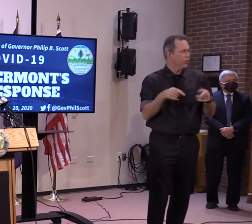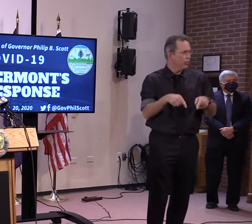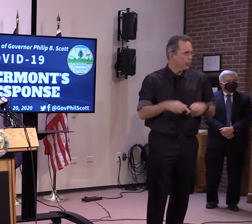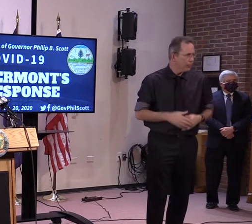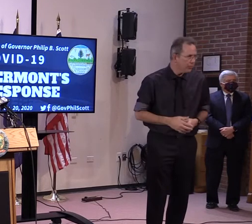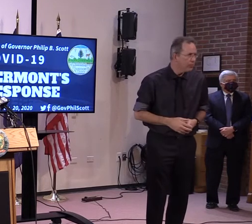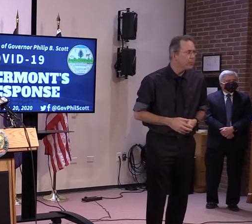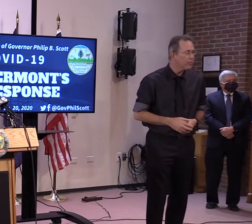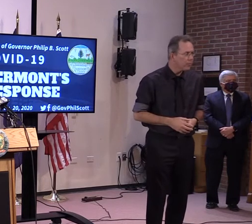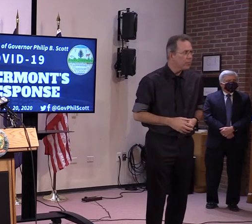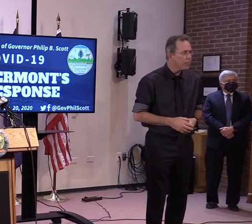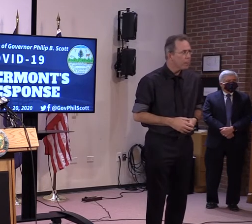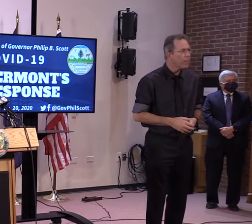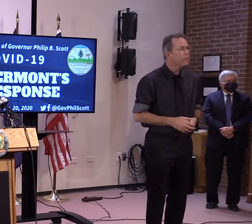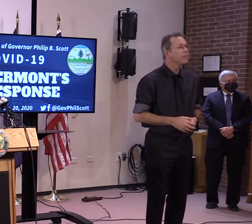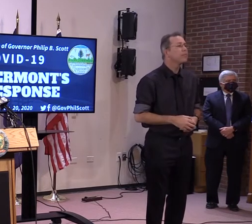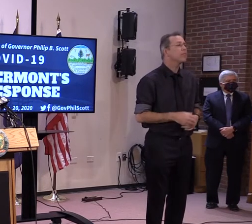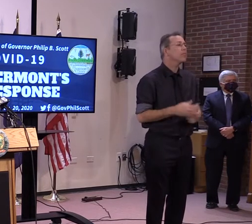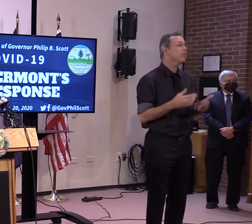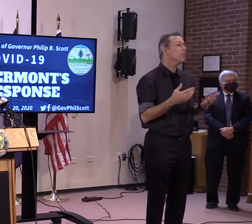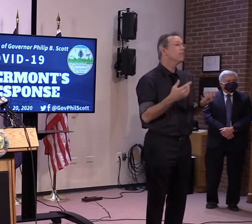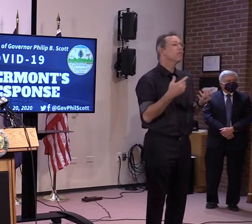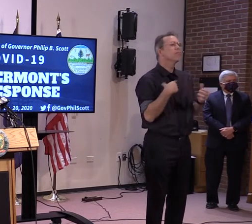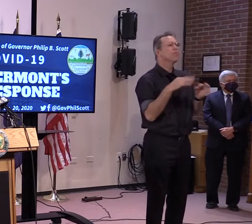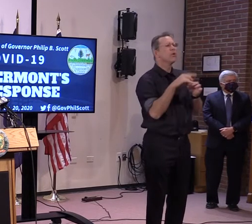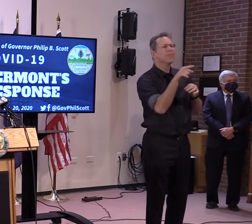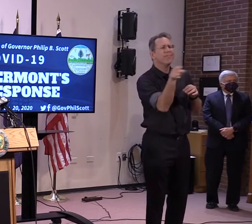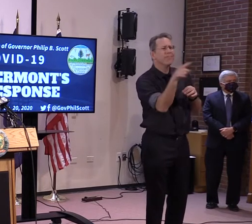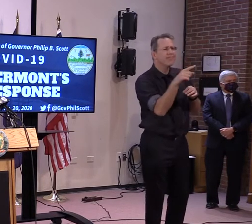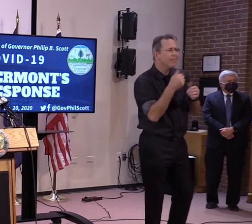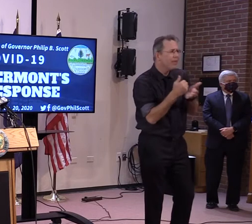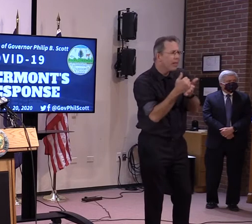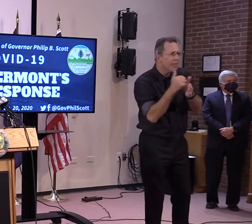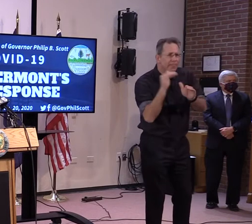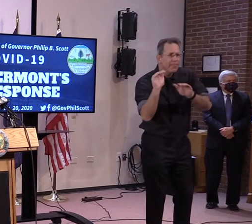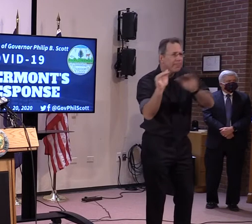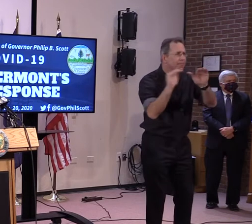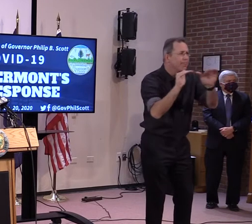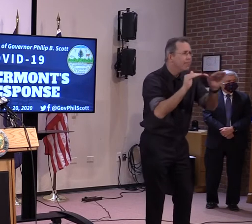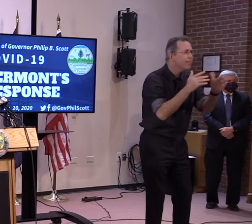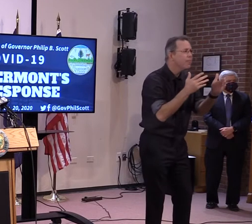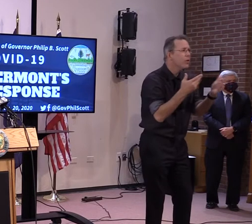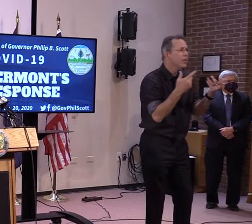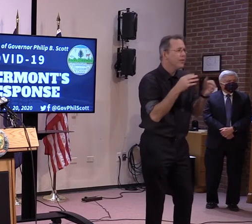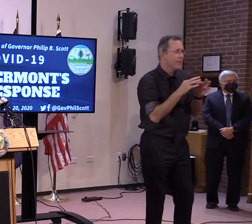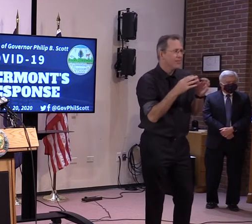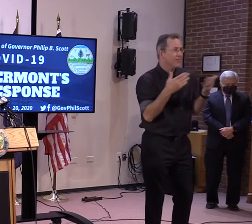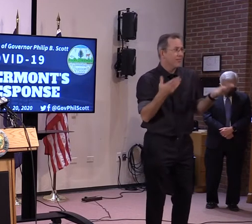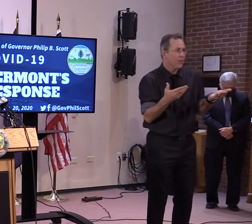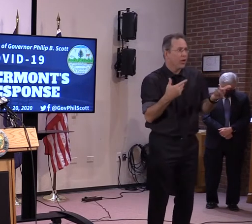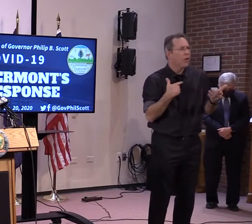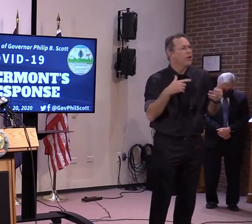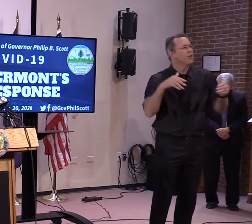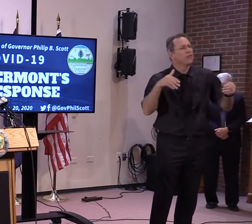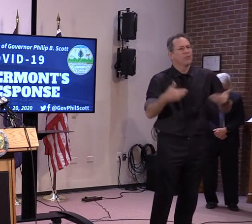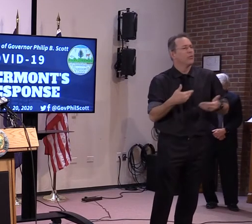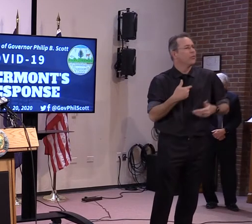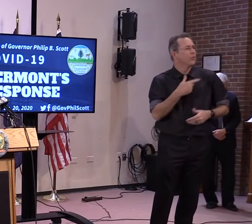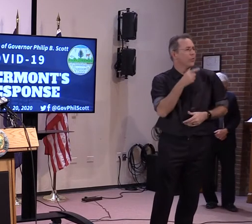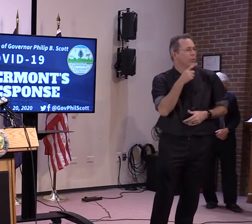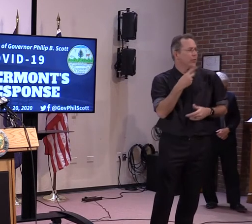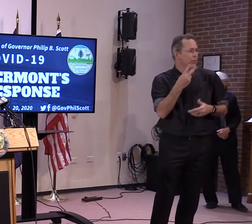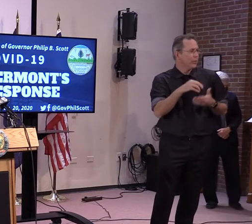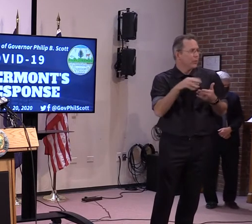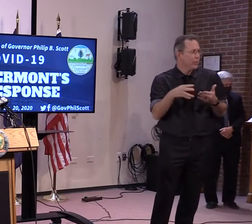help remind everyone what we're all working towards, I've invited a couple of students here today to talk about why